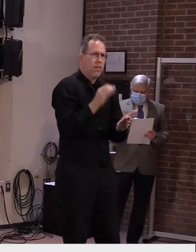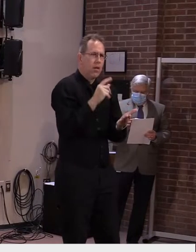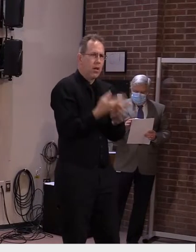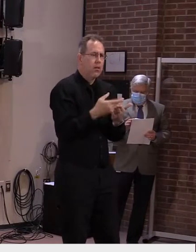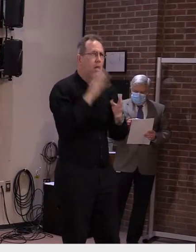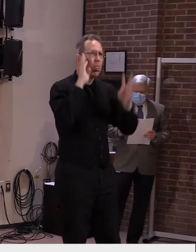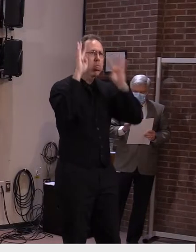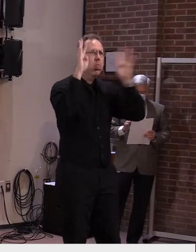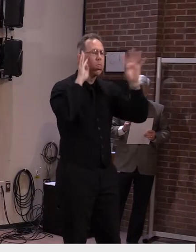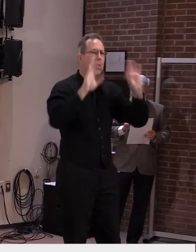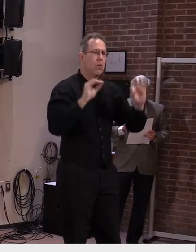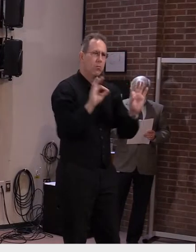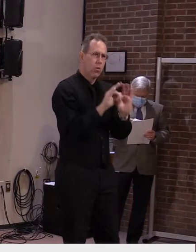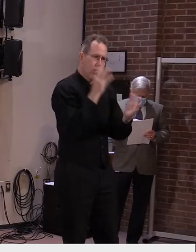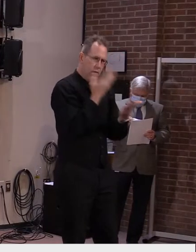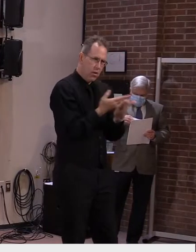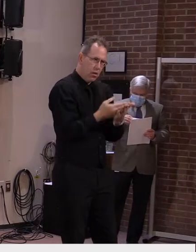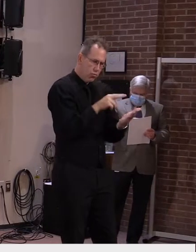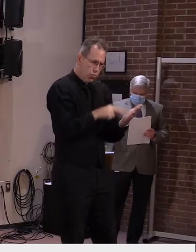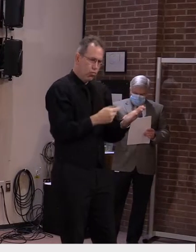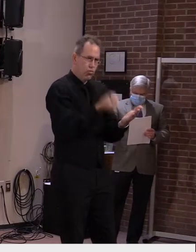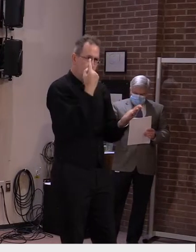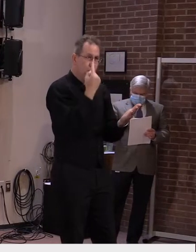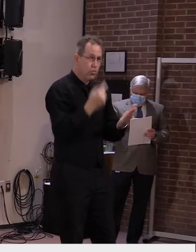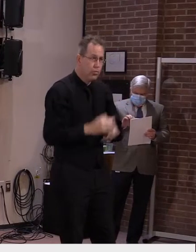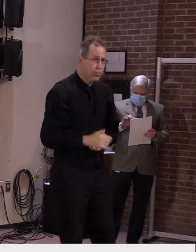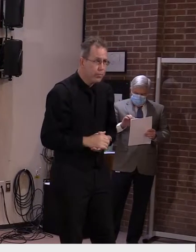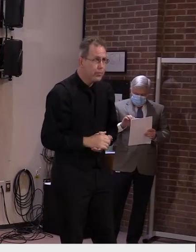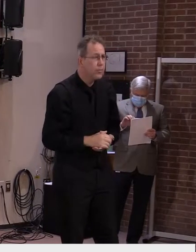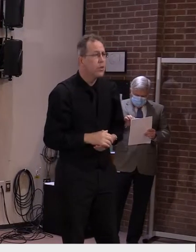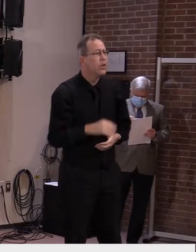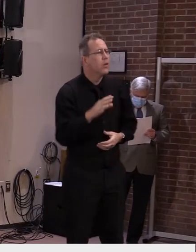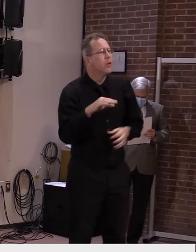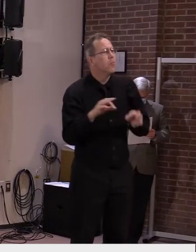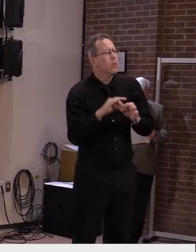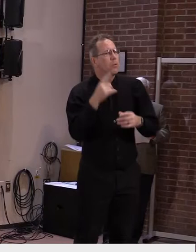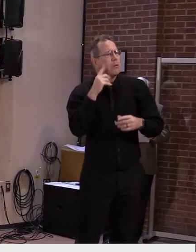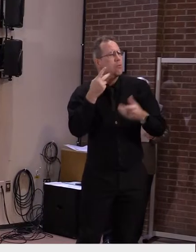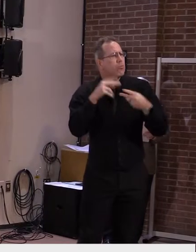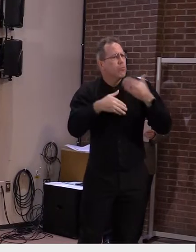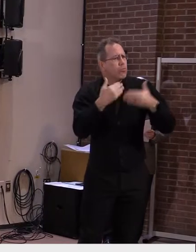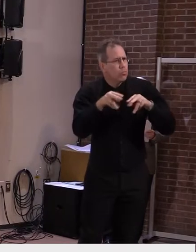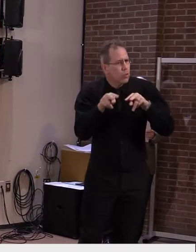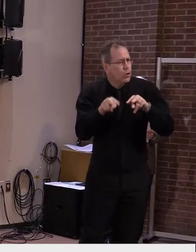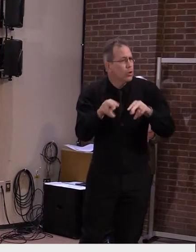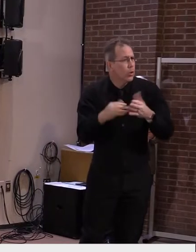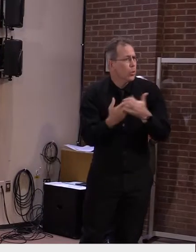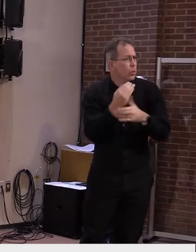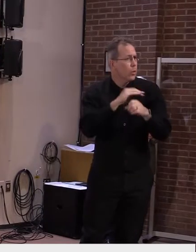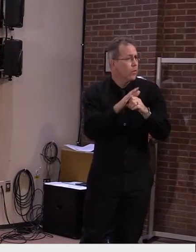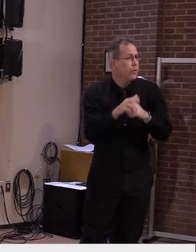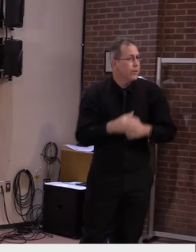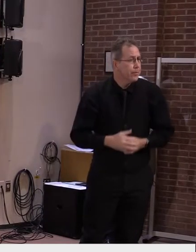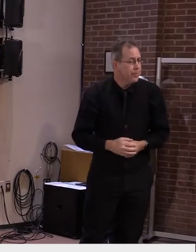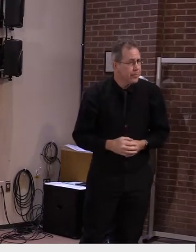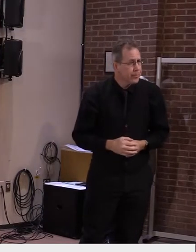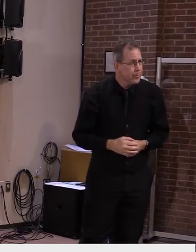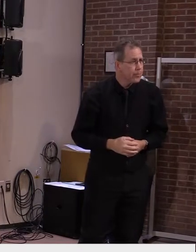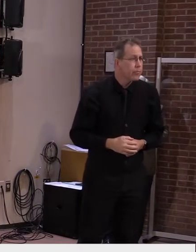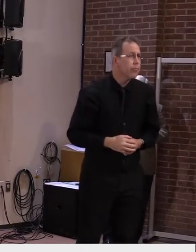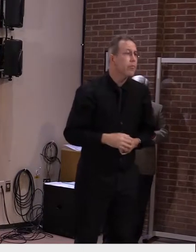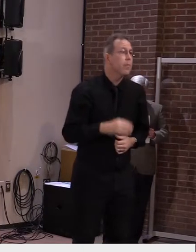We'll be watching this closely. But what we do know is that getting your booster will be